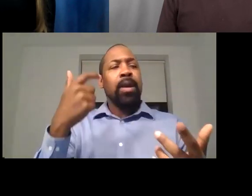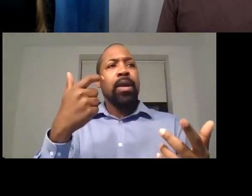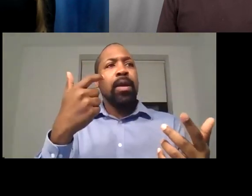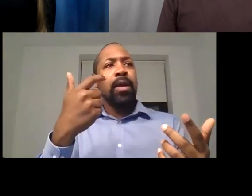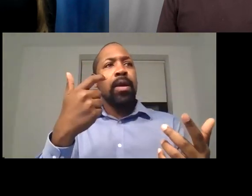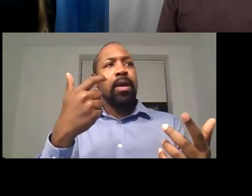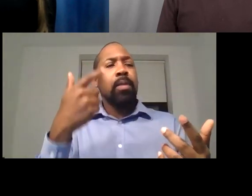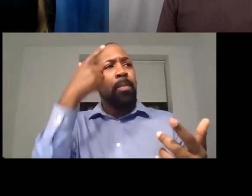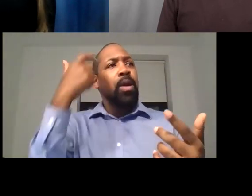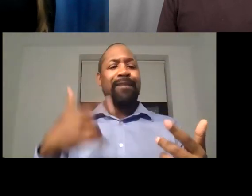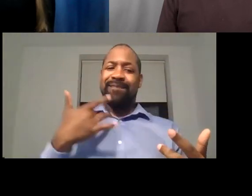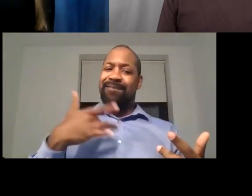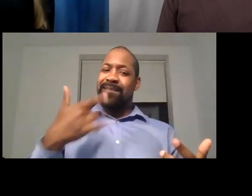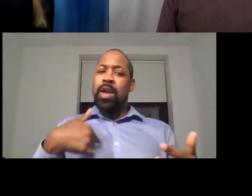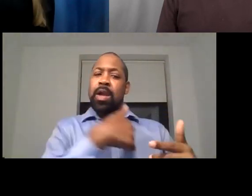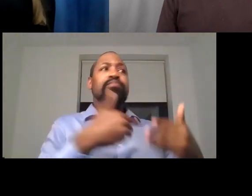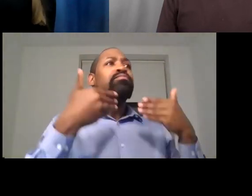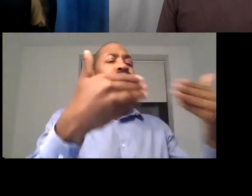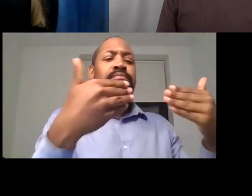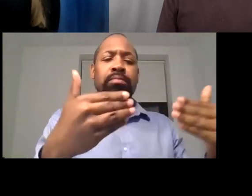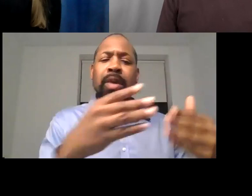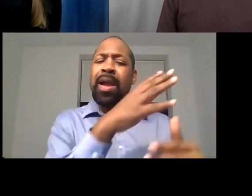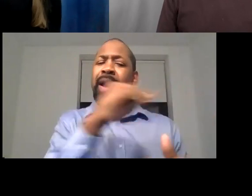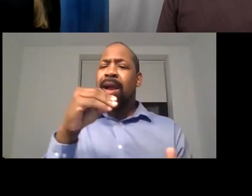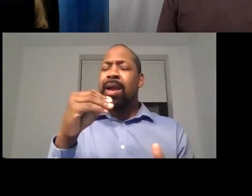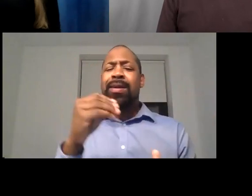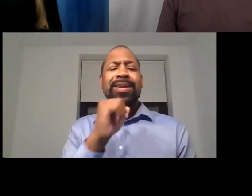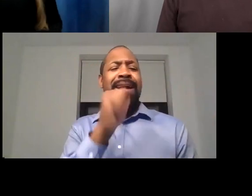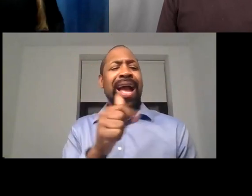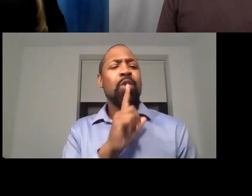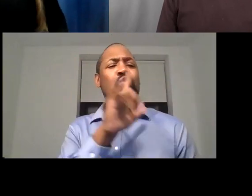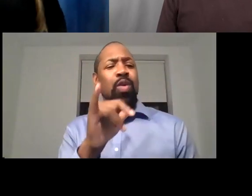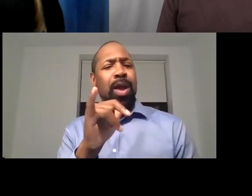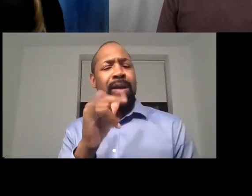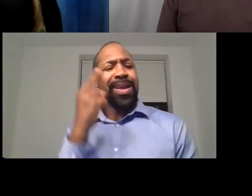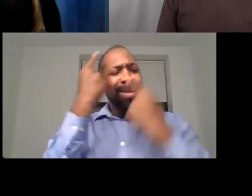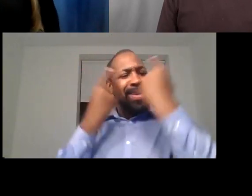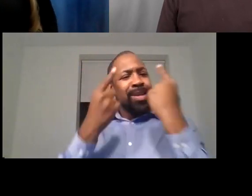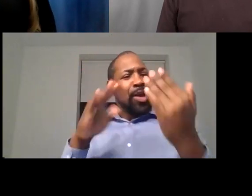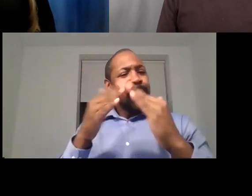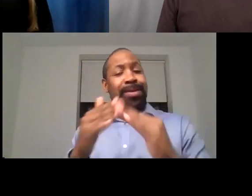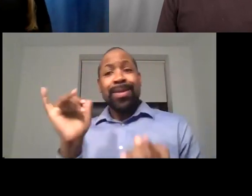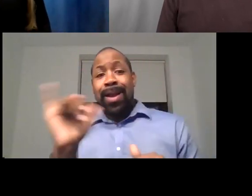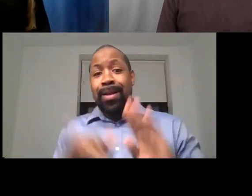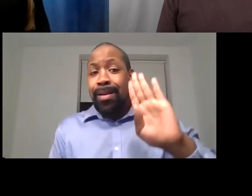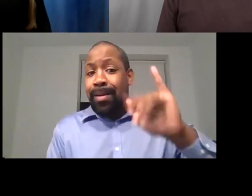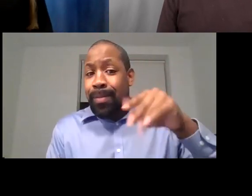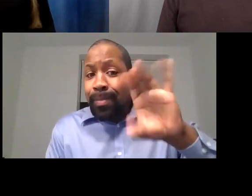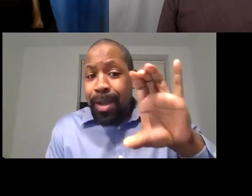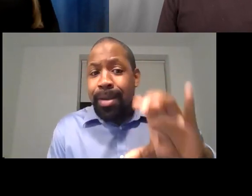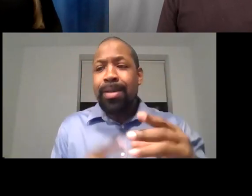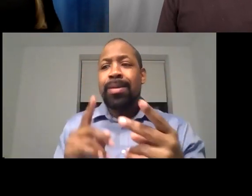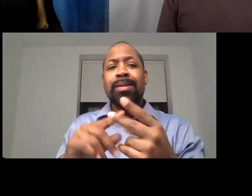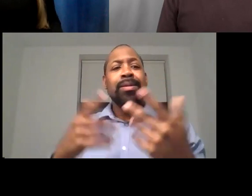does the community want? We know what different stakeholders want, but we don't want to just move forward and not really consider